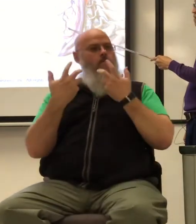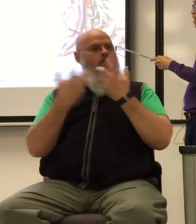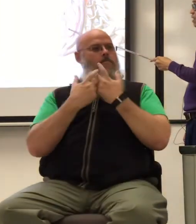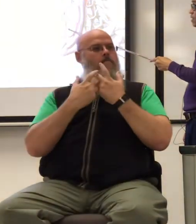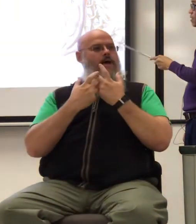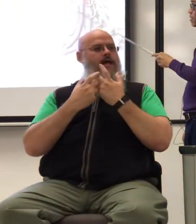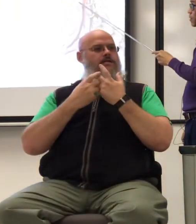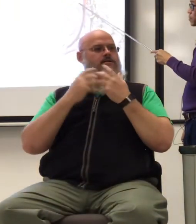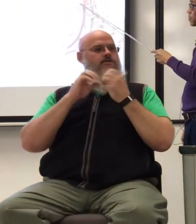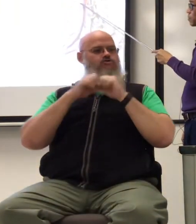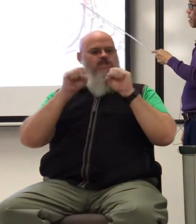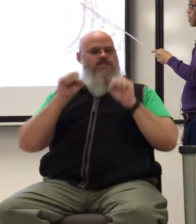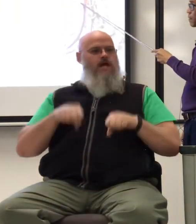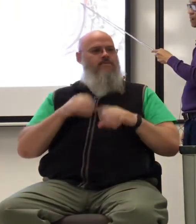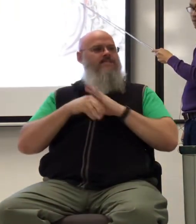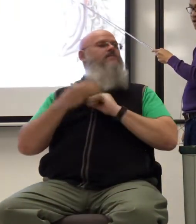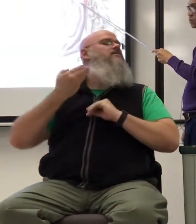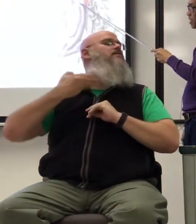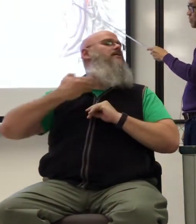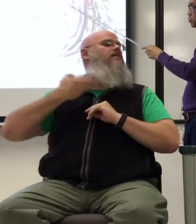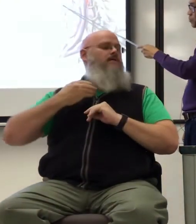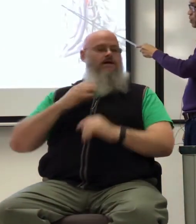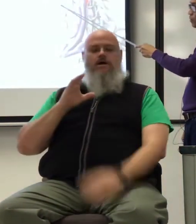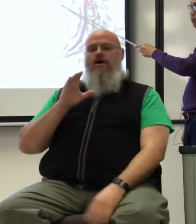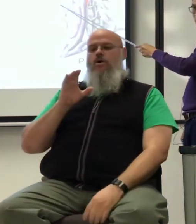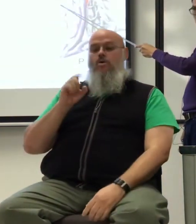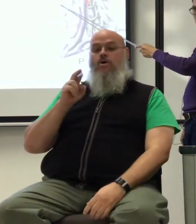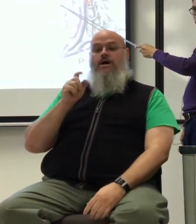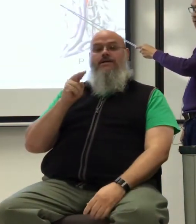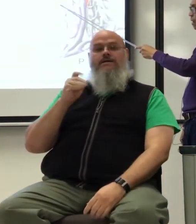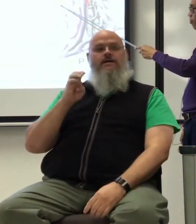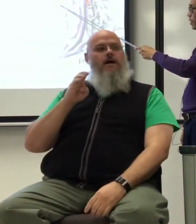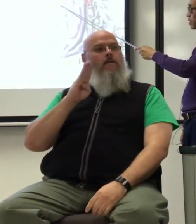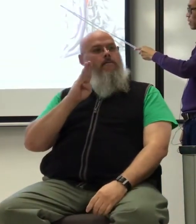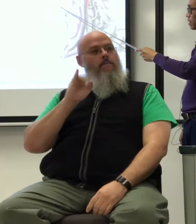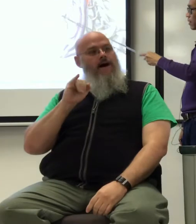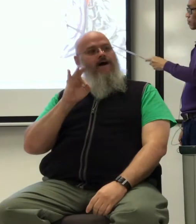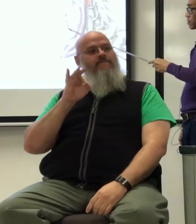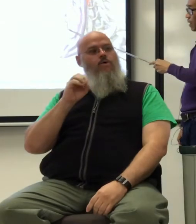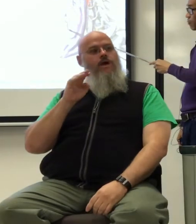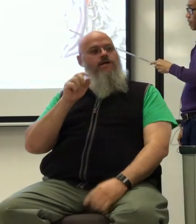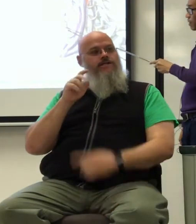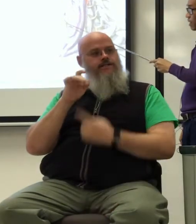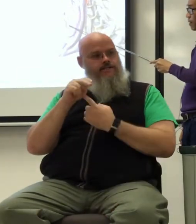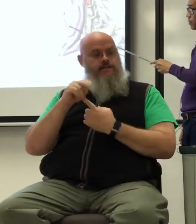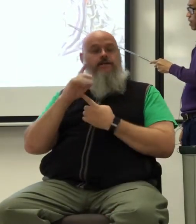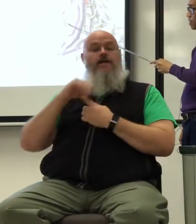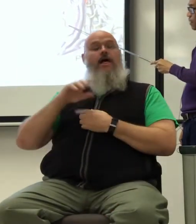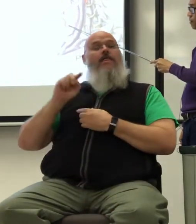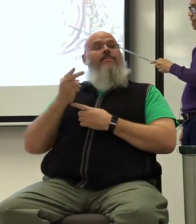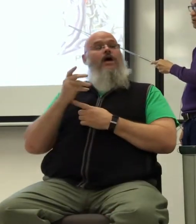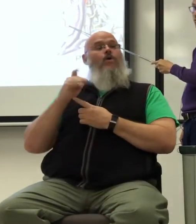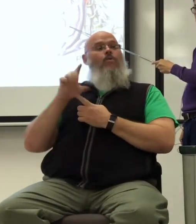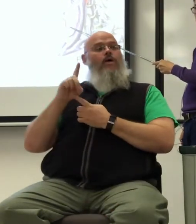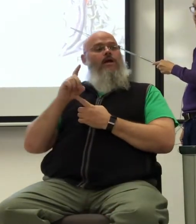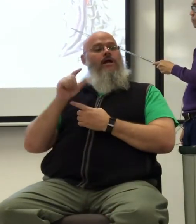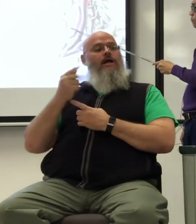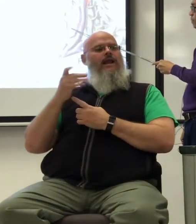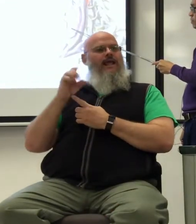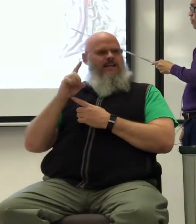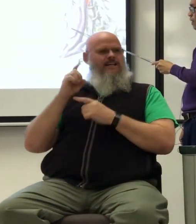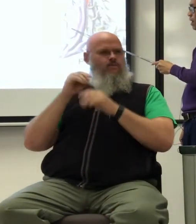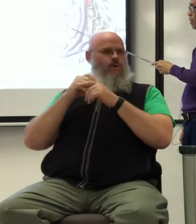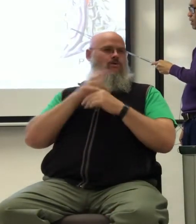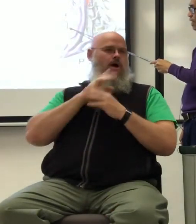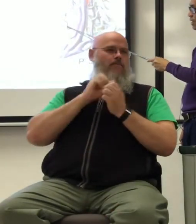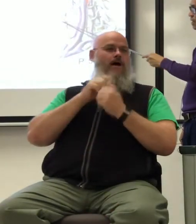we're in the neck. There's the carotid bifurcation at the superior border of the thyroid. There's the thyroid gland that we talked about in endocrine.